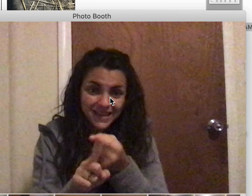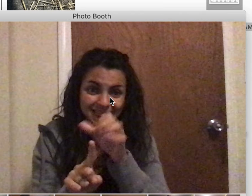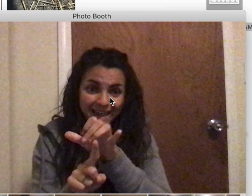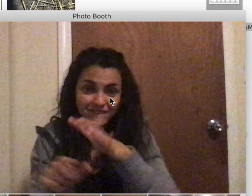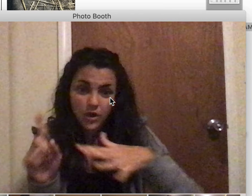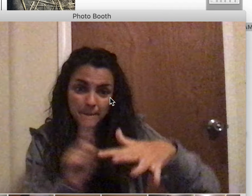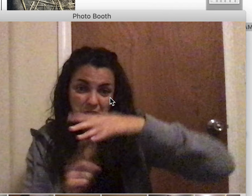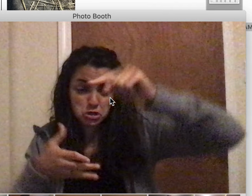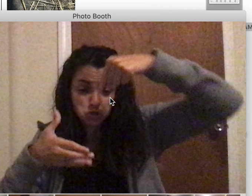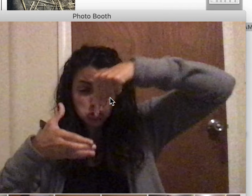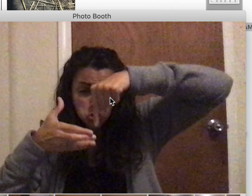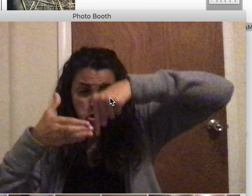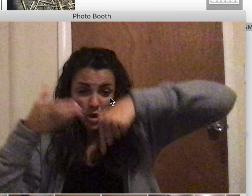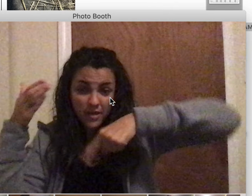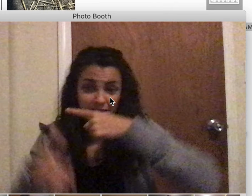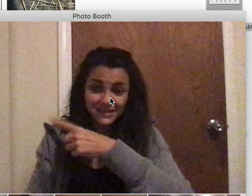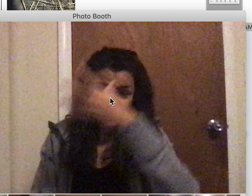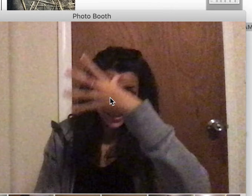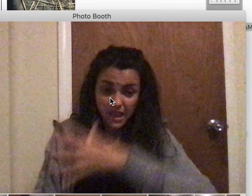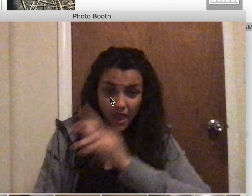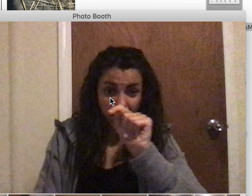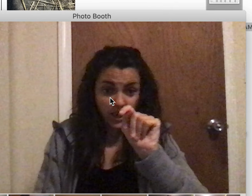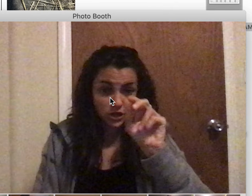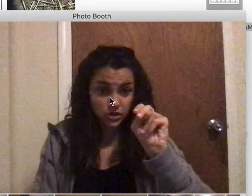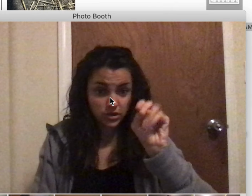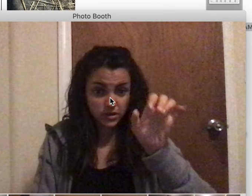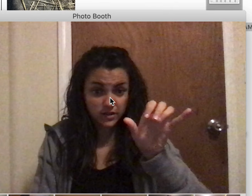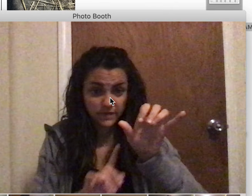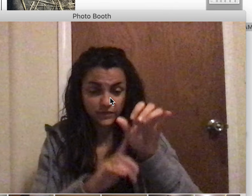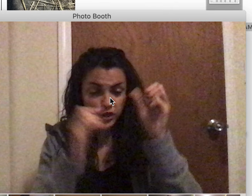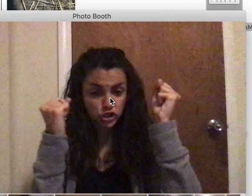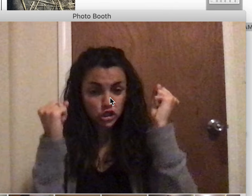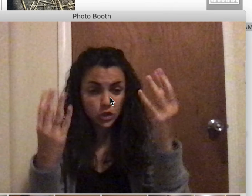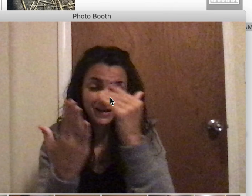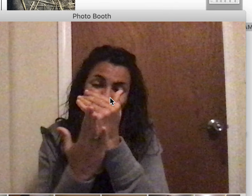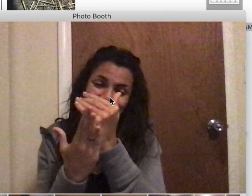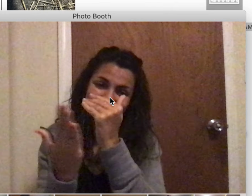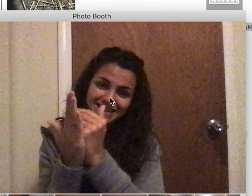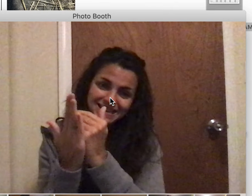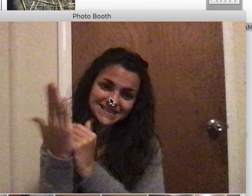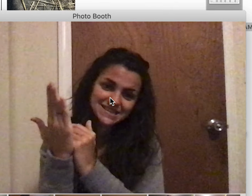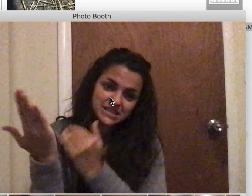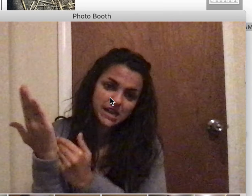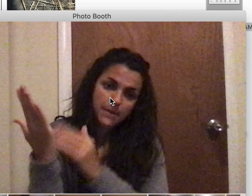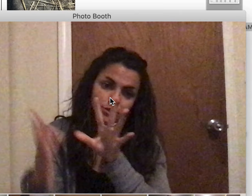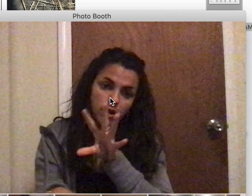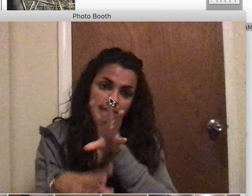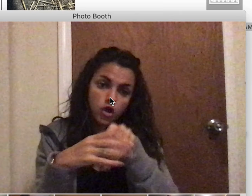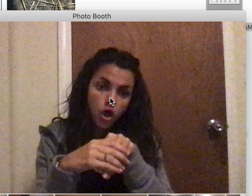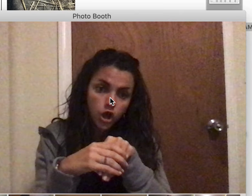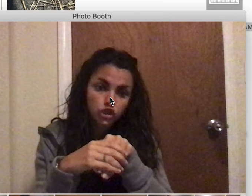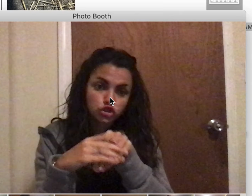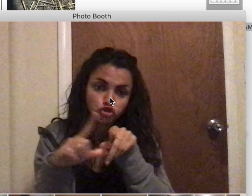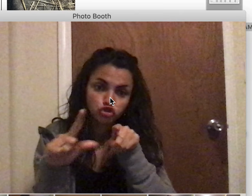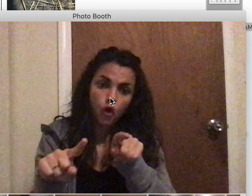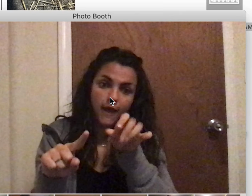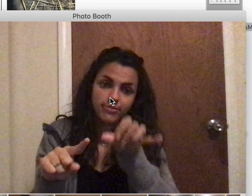This guy Tony is saying, there's so many steps involved that along the way you can